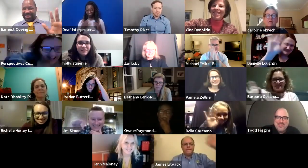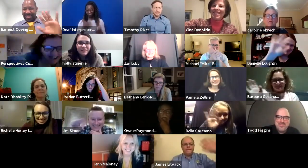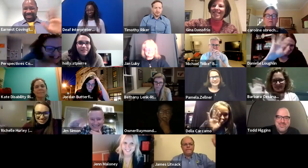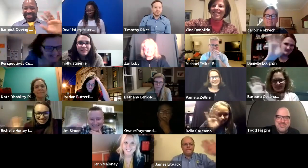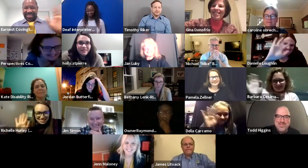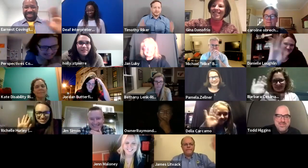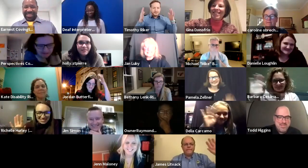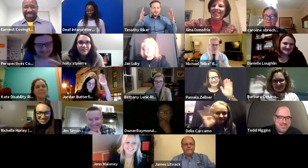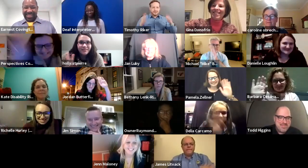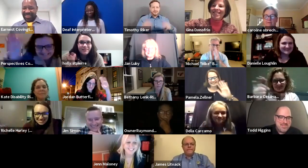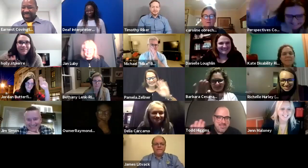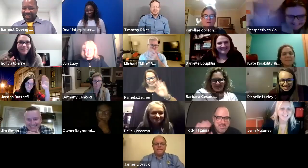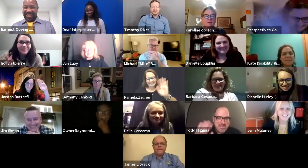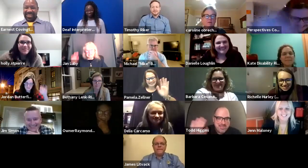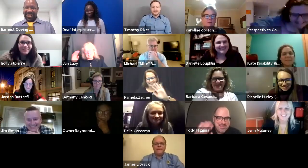Oh.